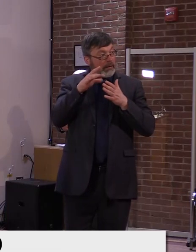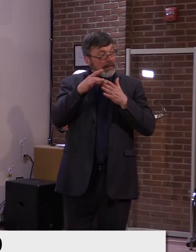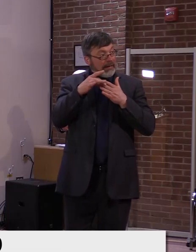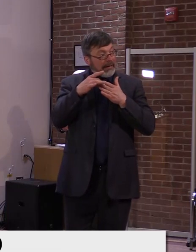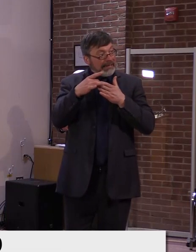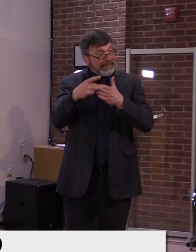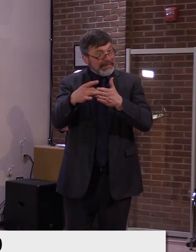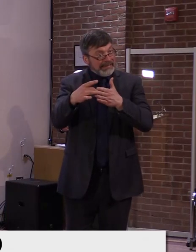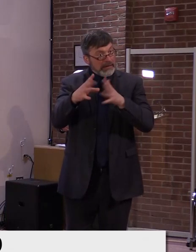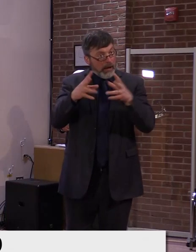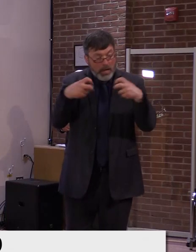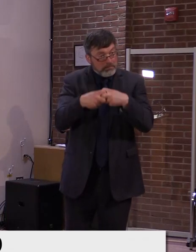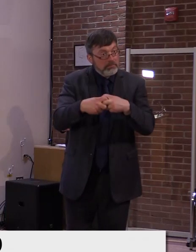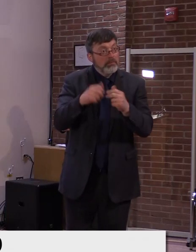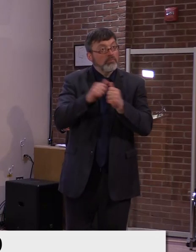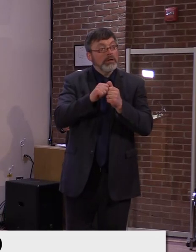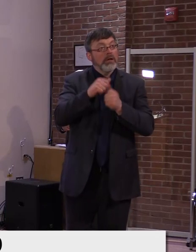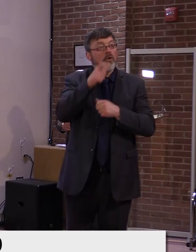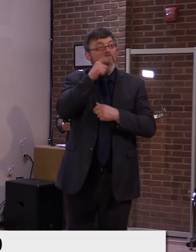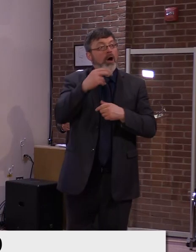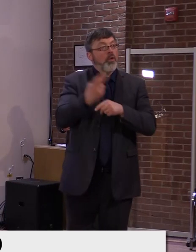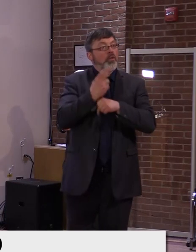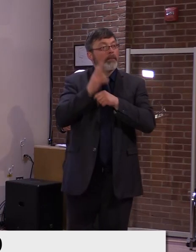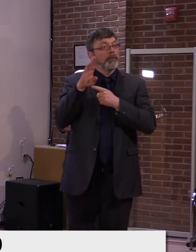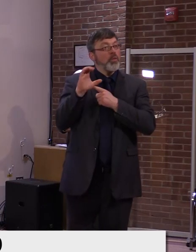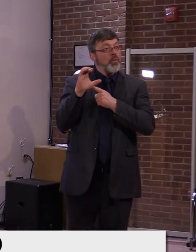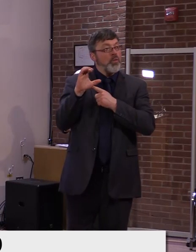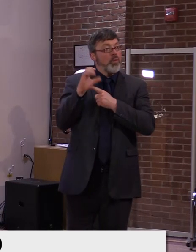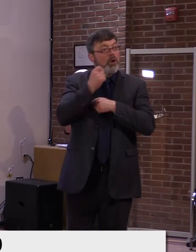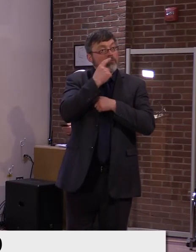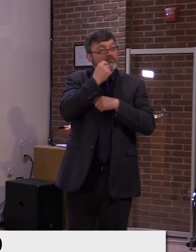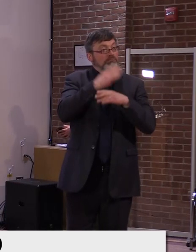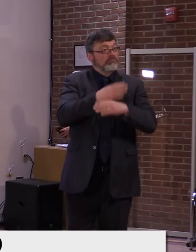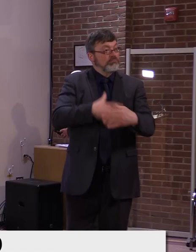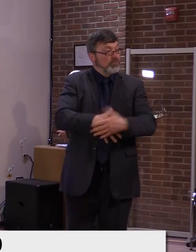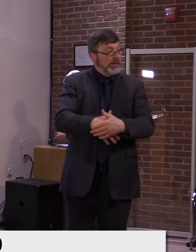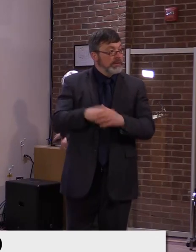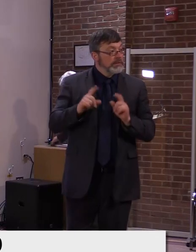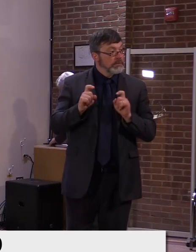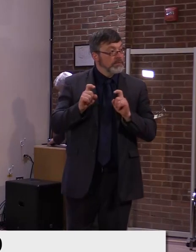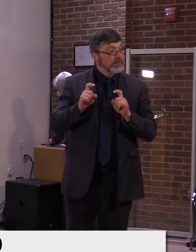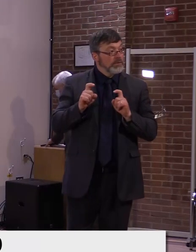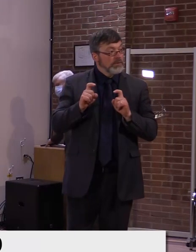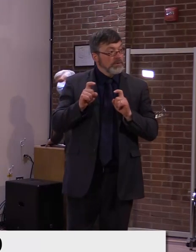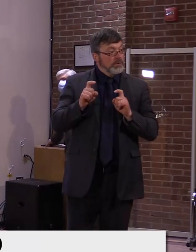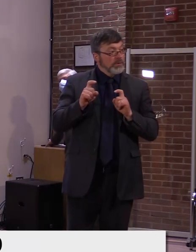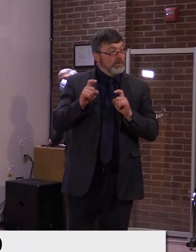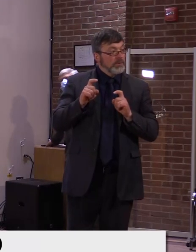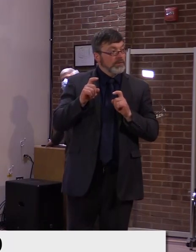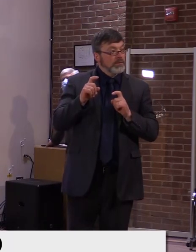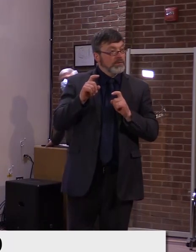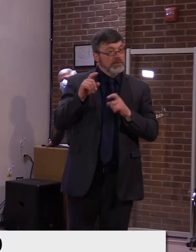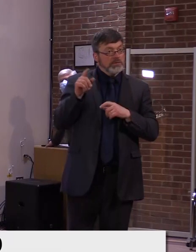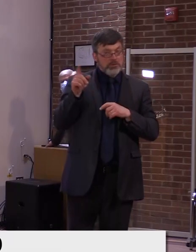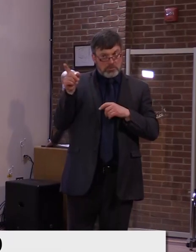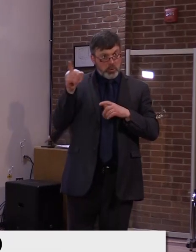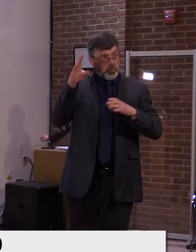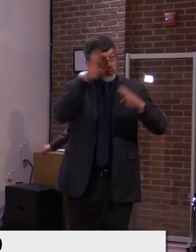control and such. Are you worried that that's going to kind of cause people to back off a little bit?